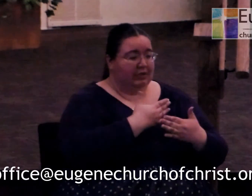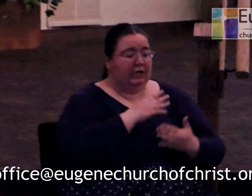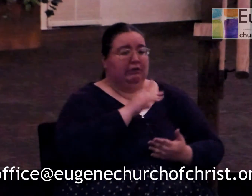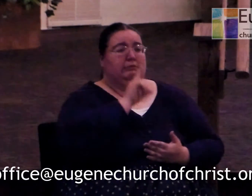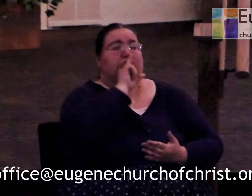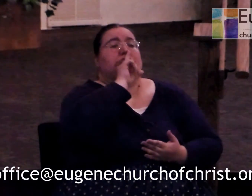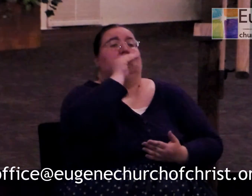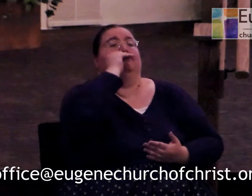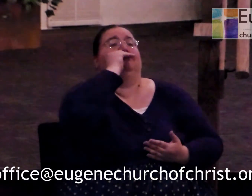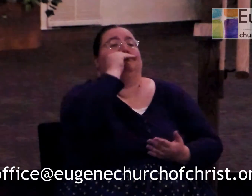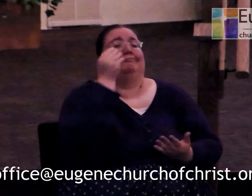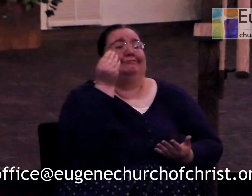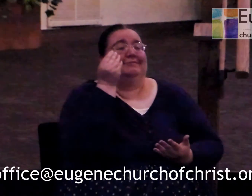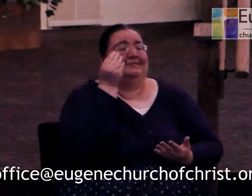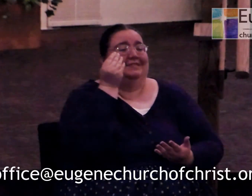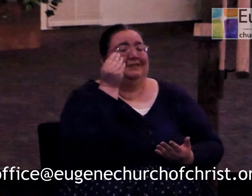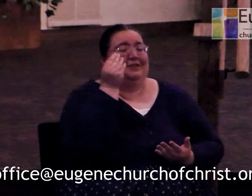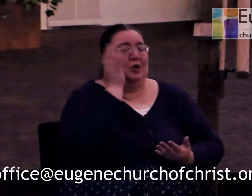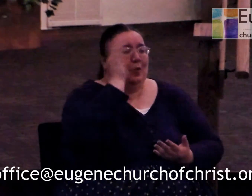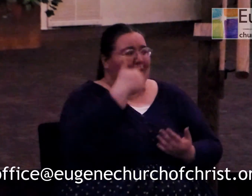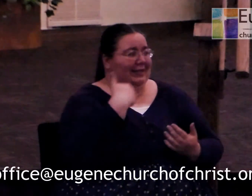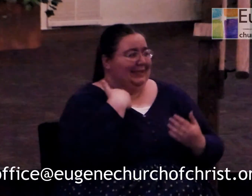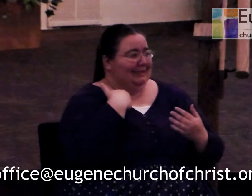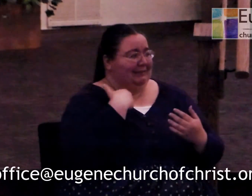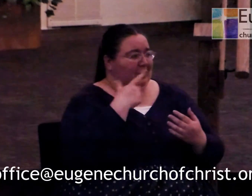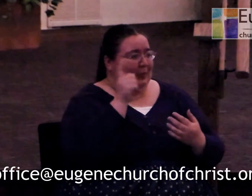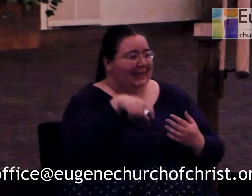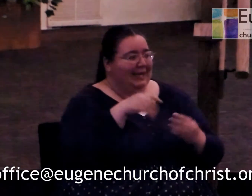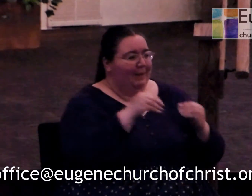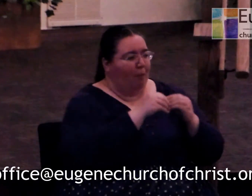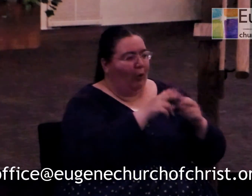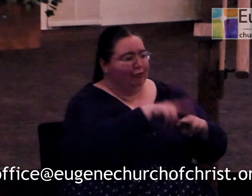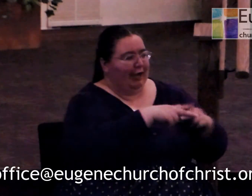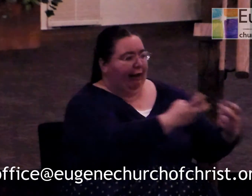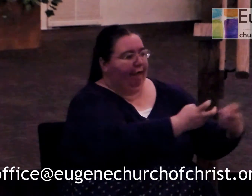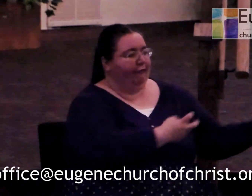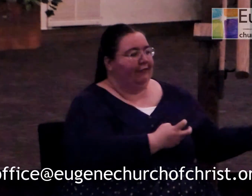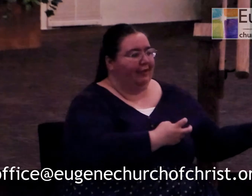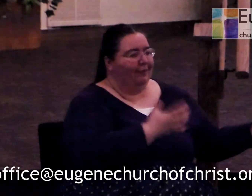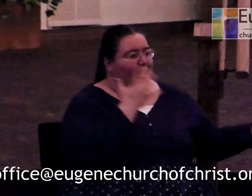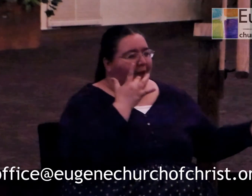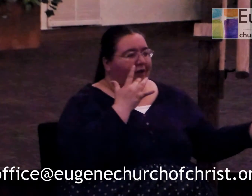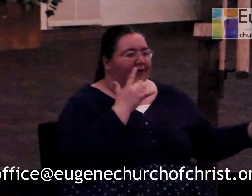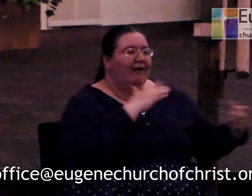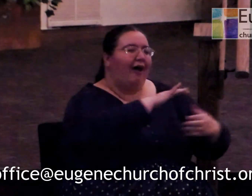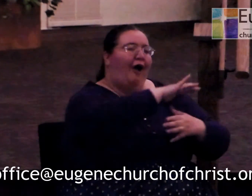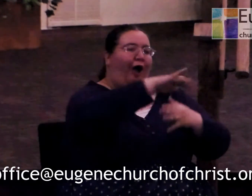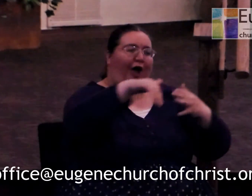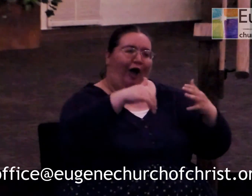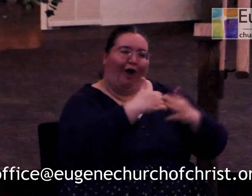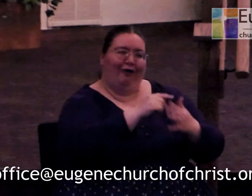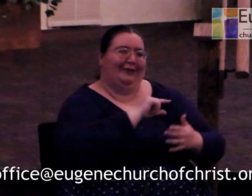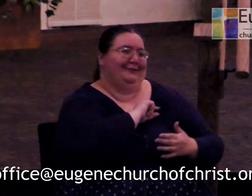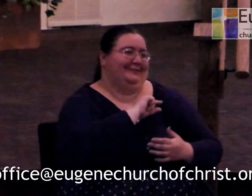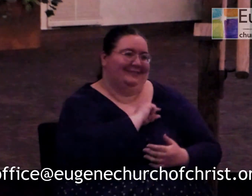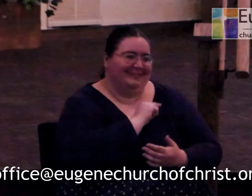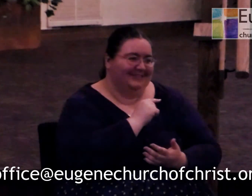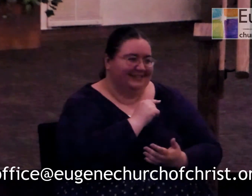front, because a lot of us don't do this. What I hope is this is something that maybe internally you start to take in and